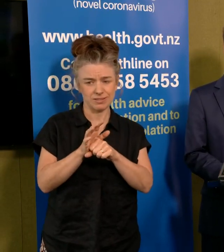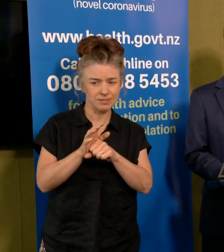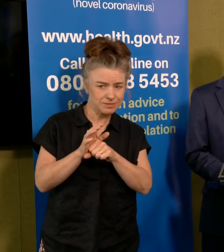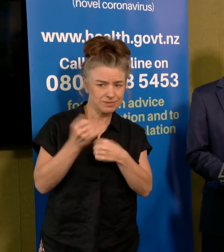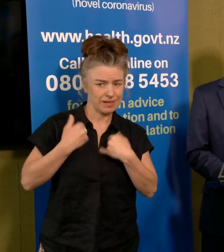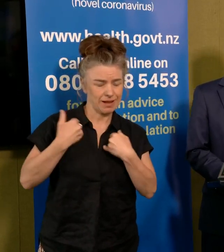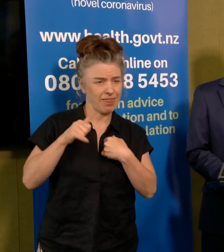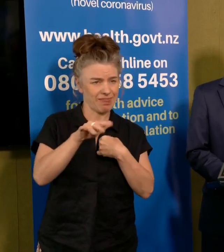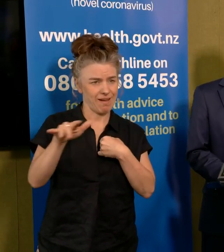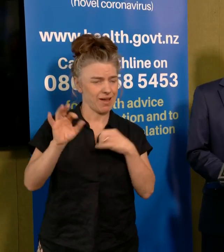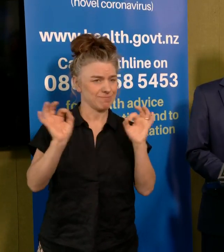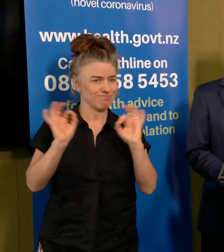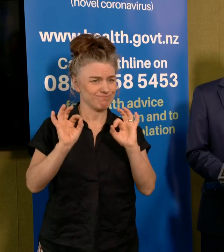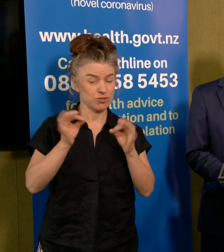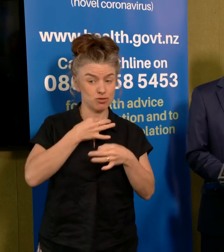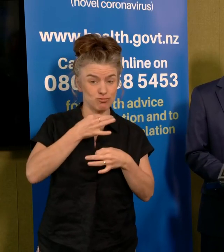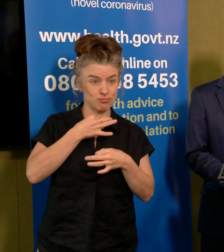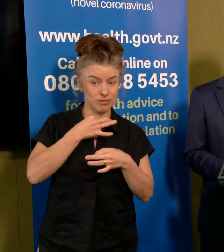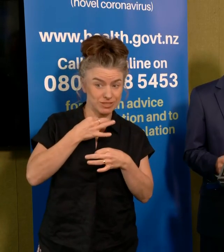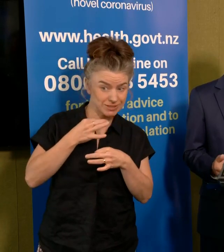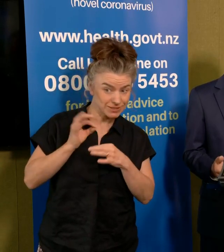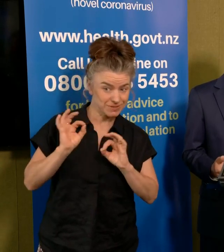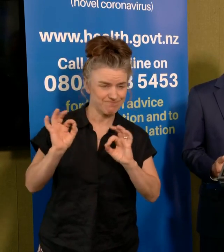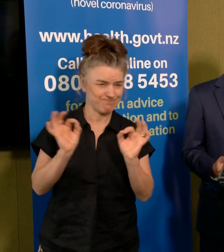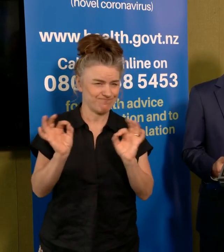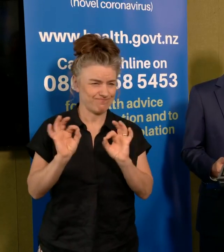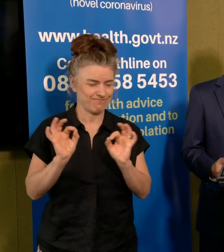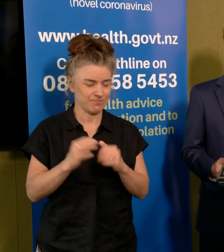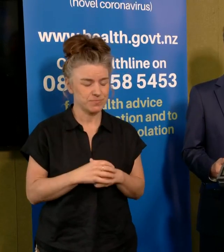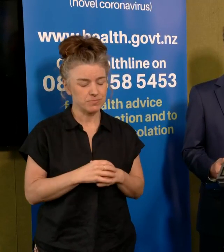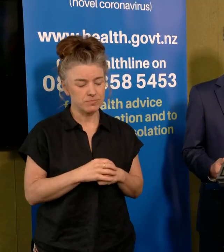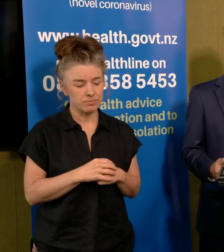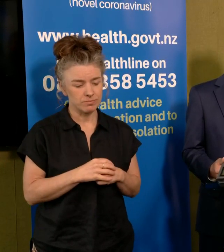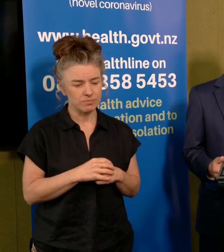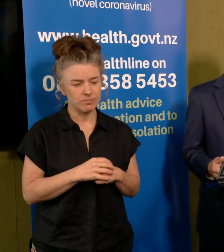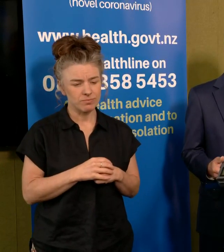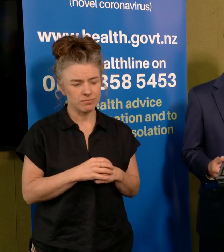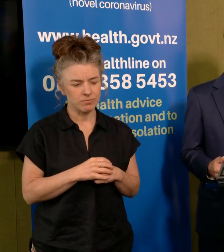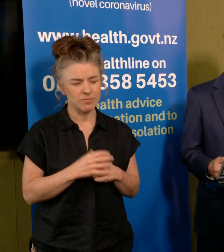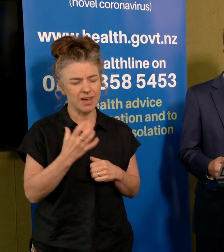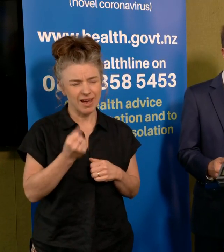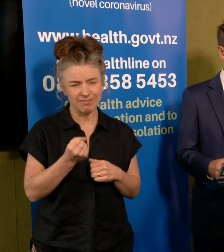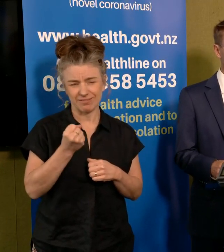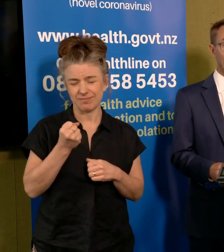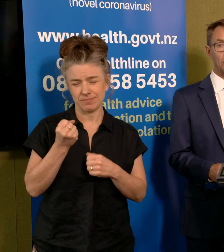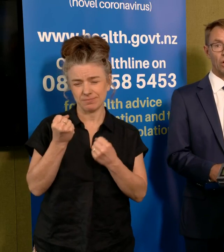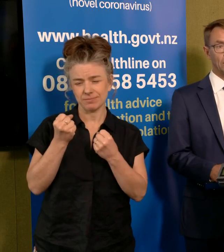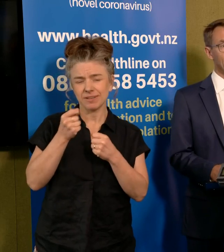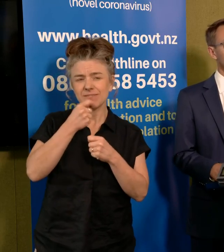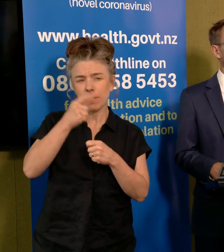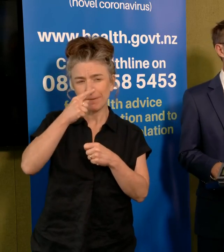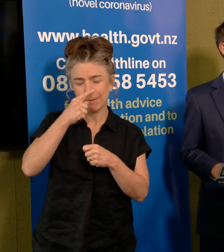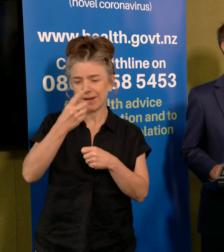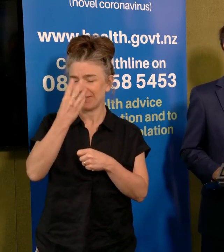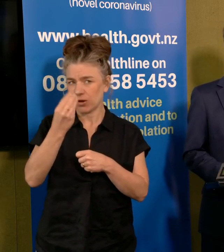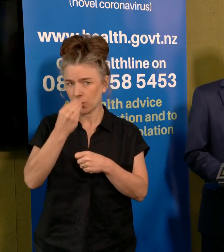cases on board and no risk that there was in the first place. There are a handful of cases of influenza and